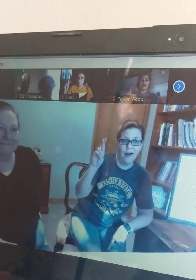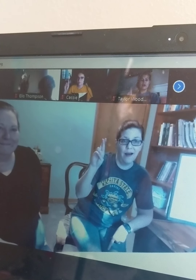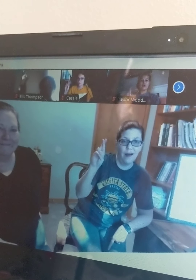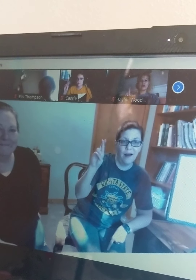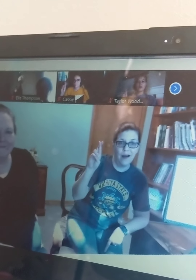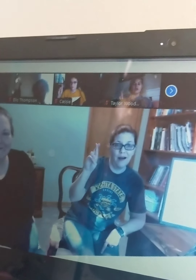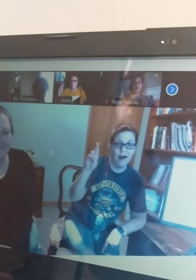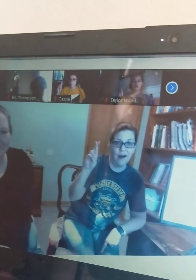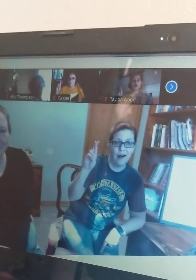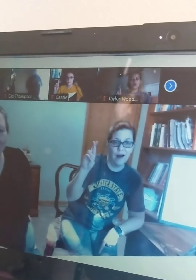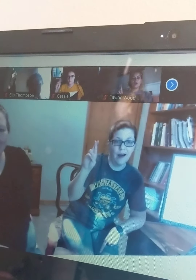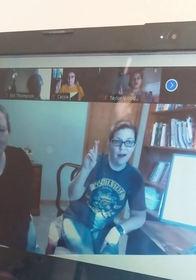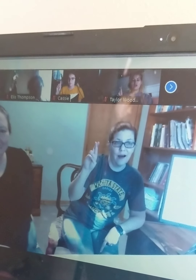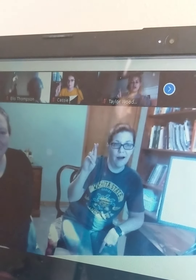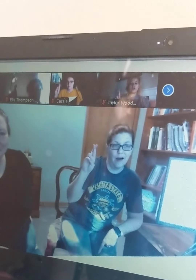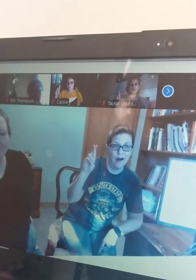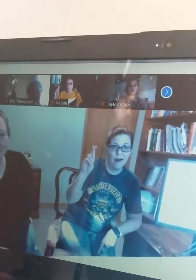R,